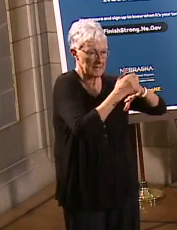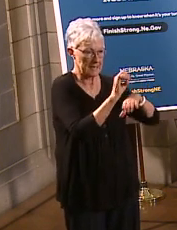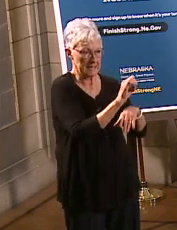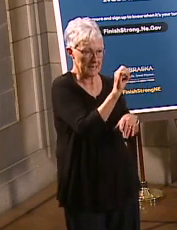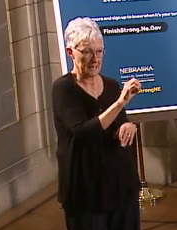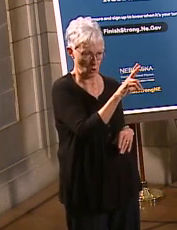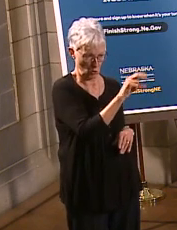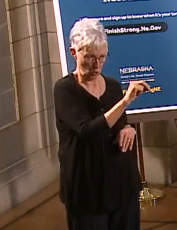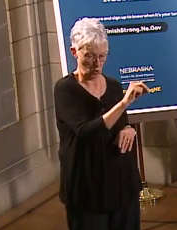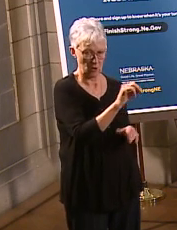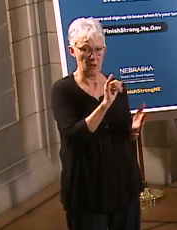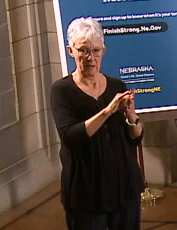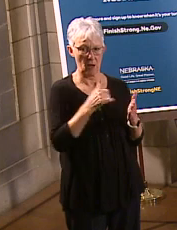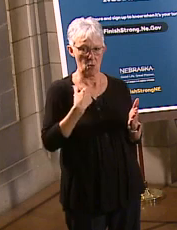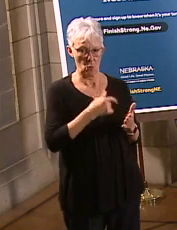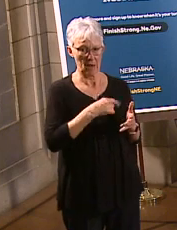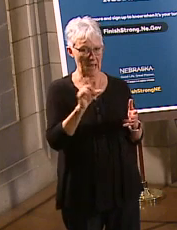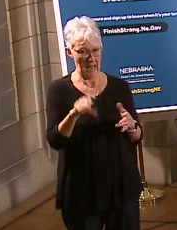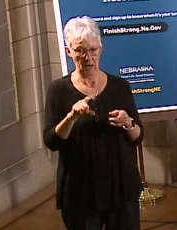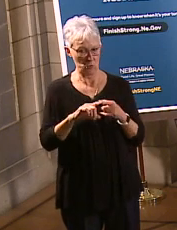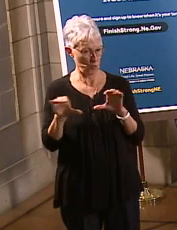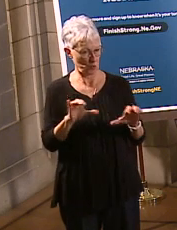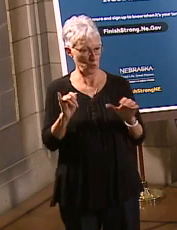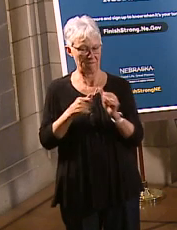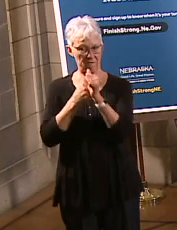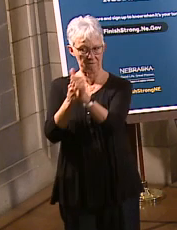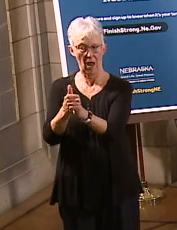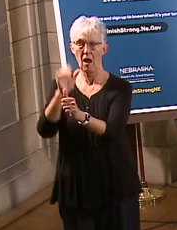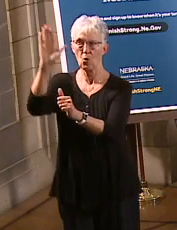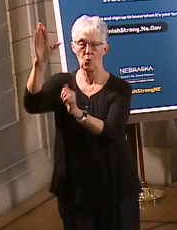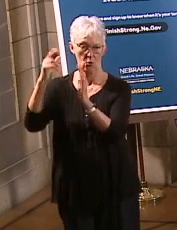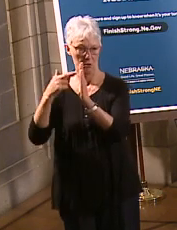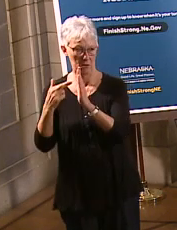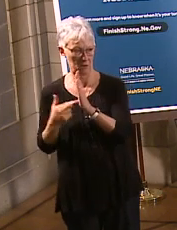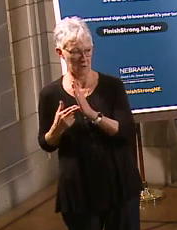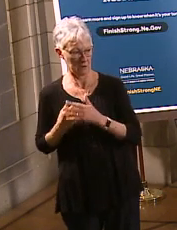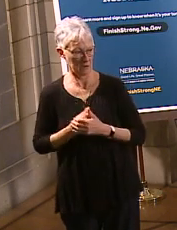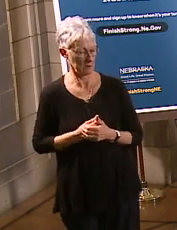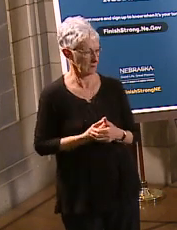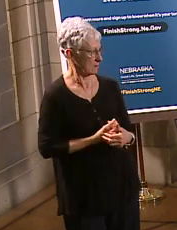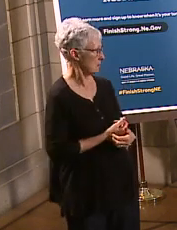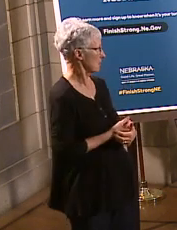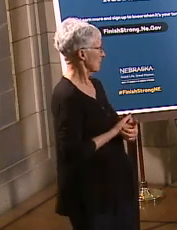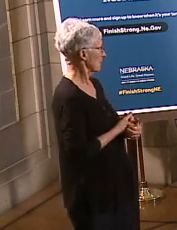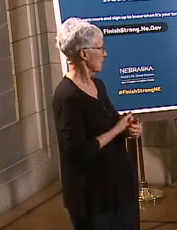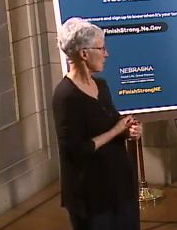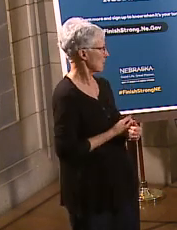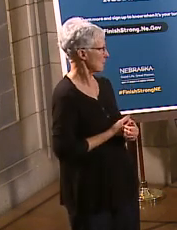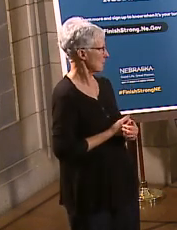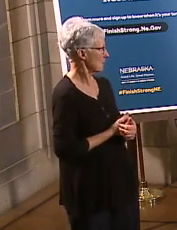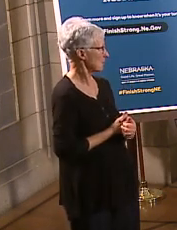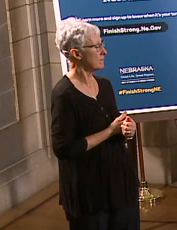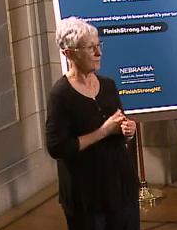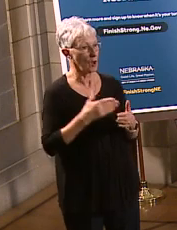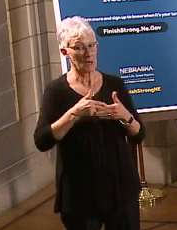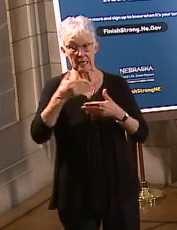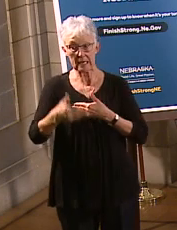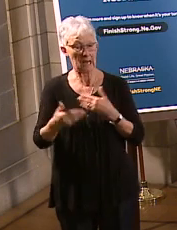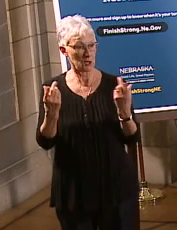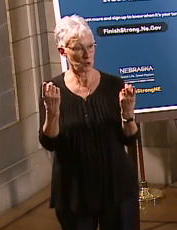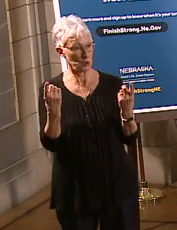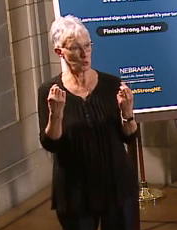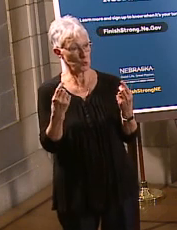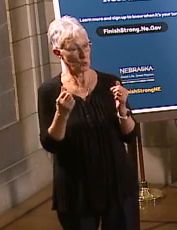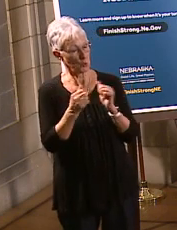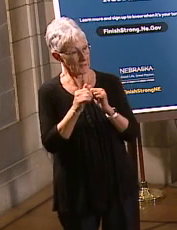and legally through the EPA. Does that? We also want to talk about what would be the next steps with this data? What next steps with the data? Okay, yes. They